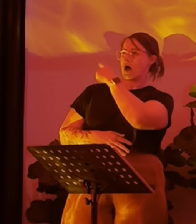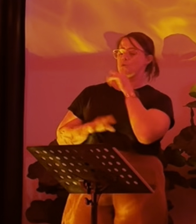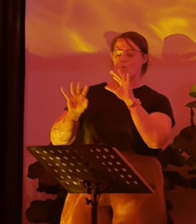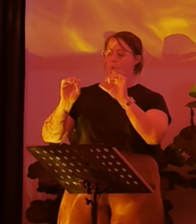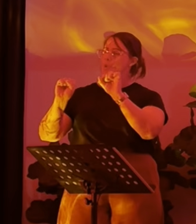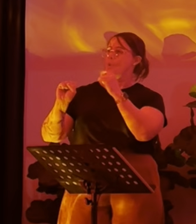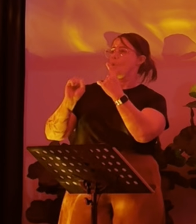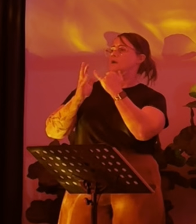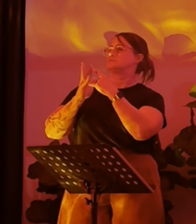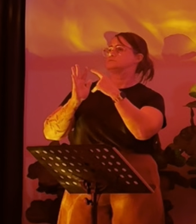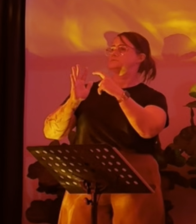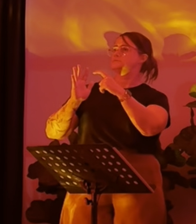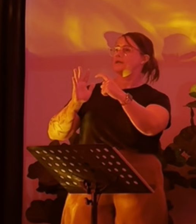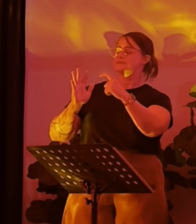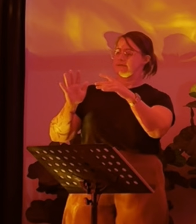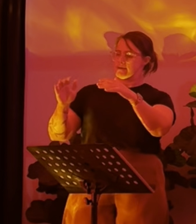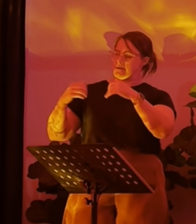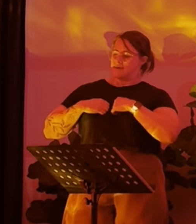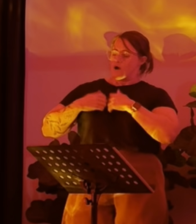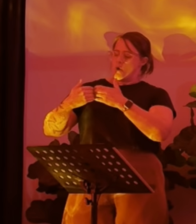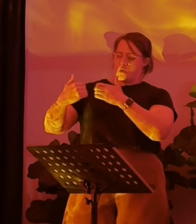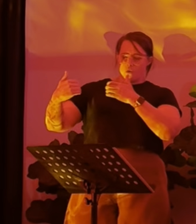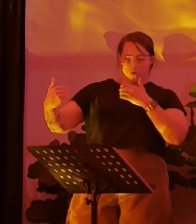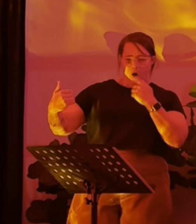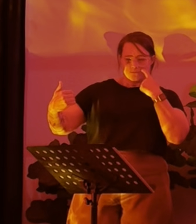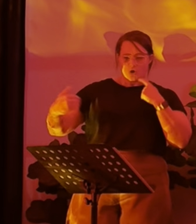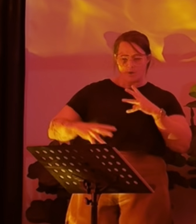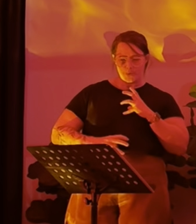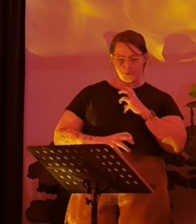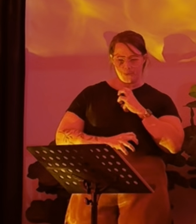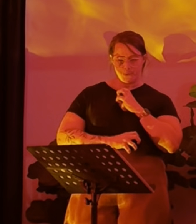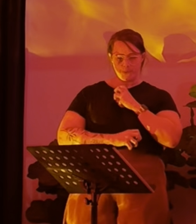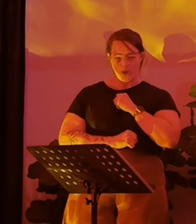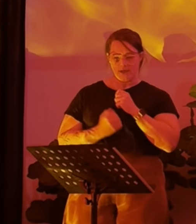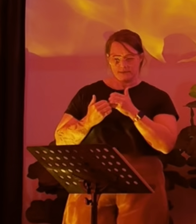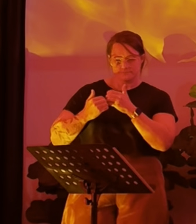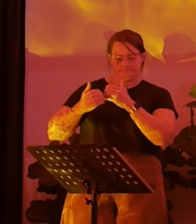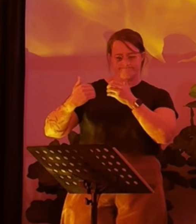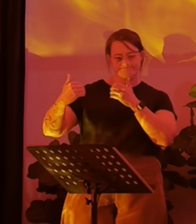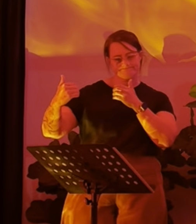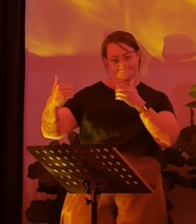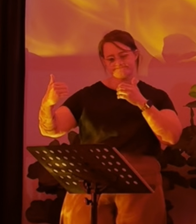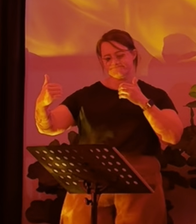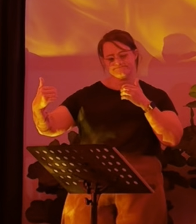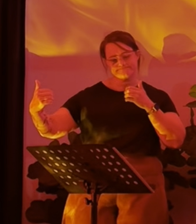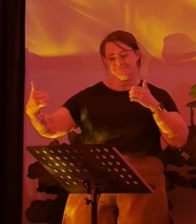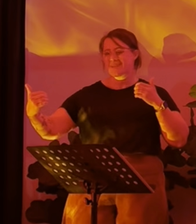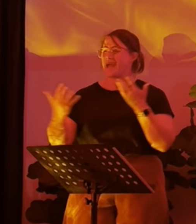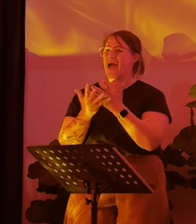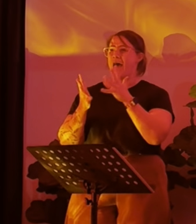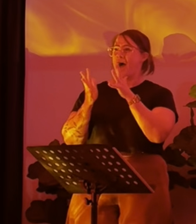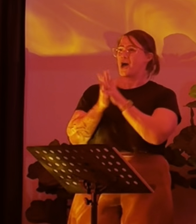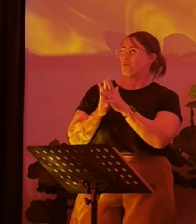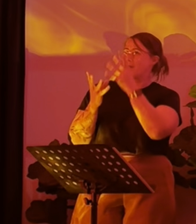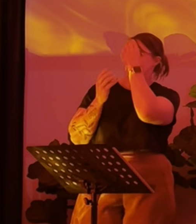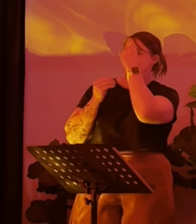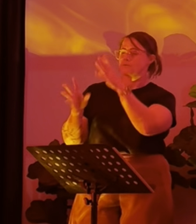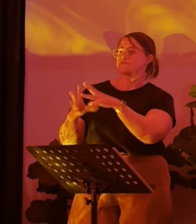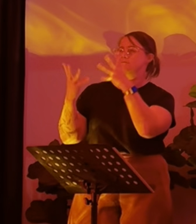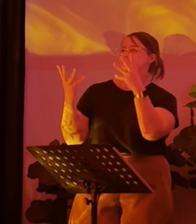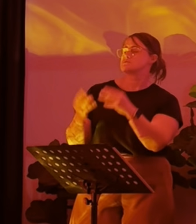second to breathe. Can you just give me some space? I'm trying to hold it together. We drifting further away. I don't know how to convince you everything is